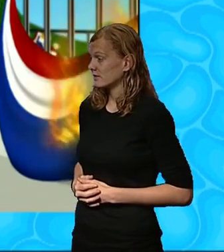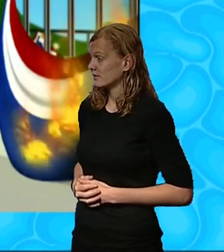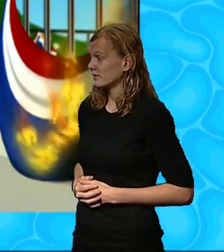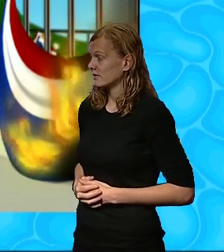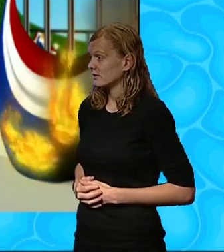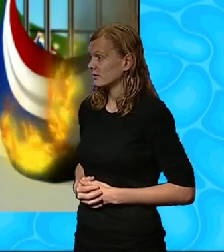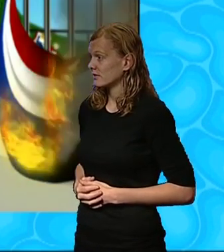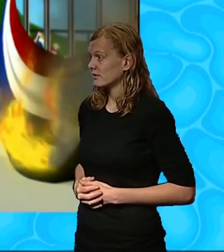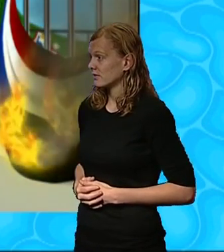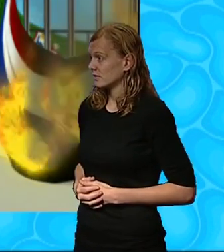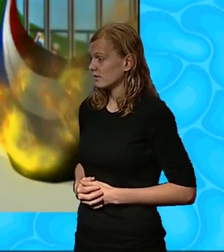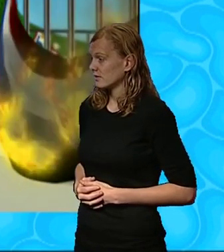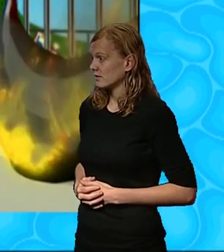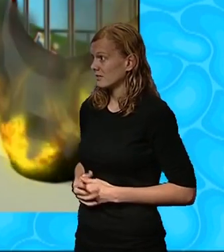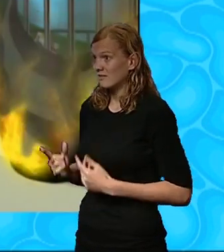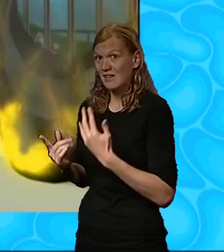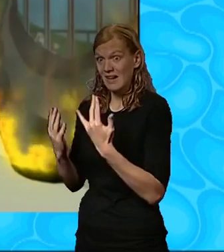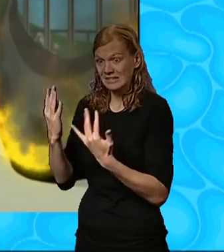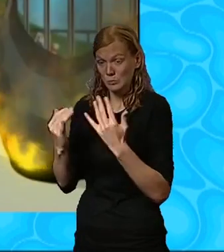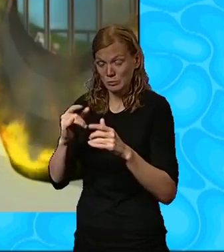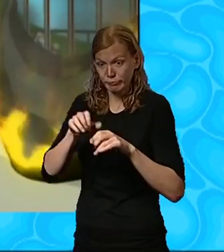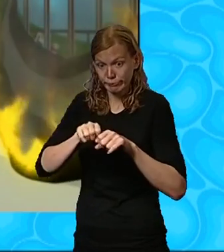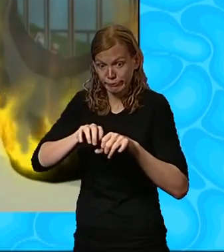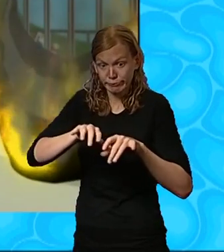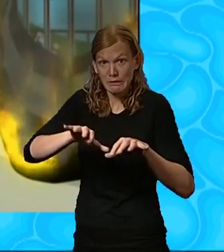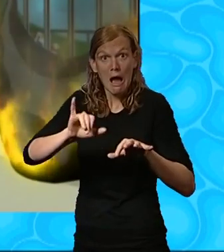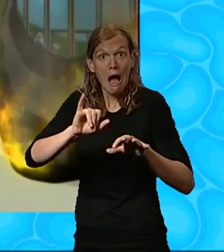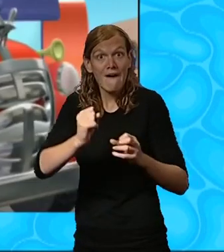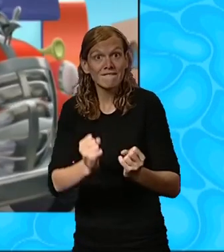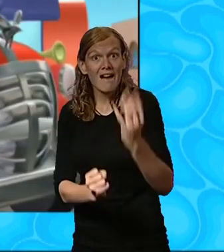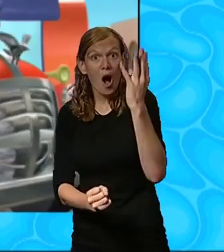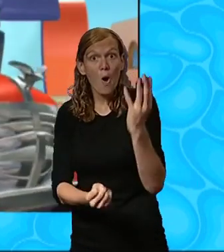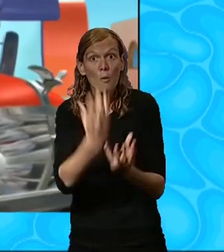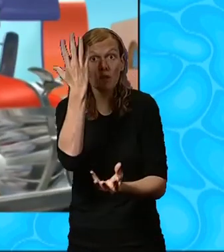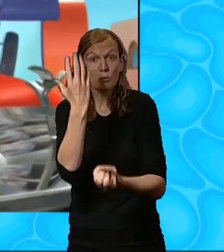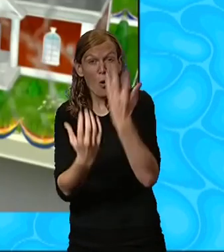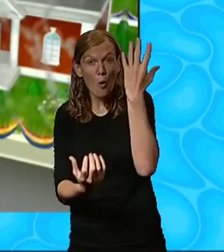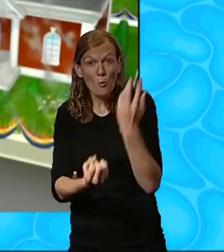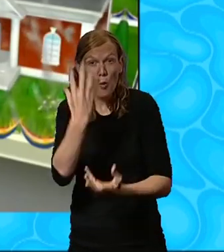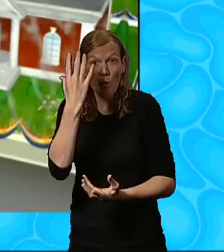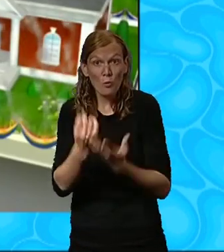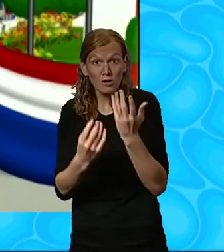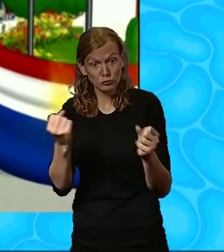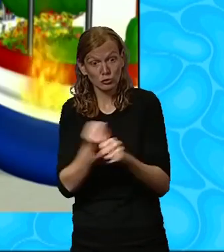The fire was heading towards a huge stack of fireworks, meant for the celebration that night.